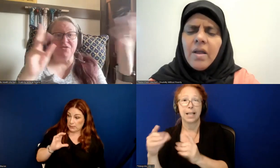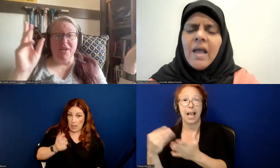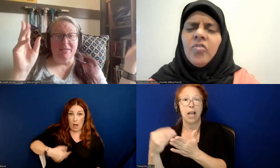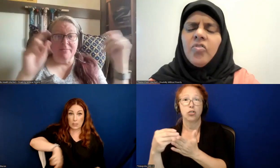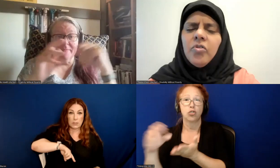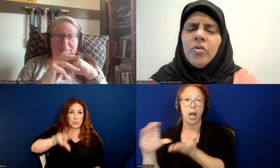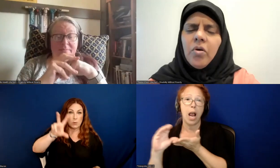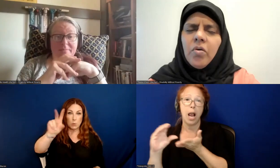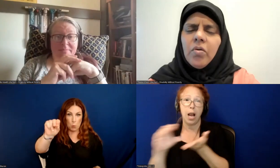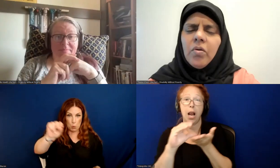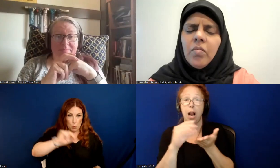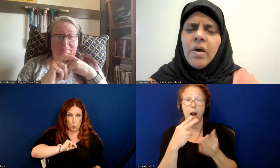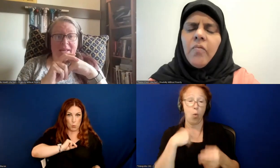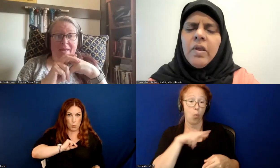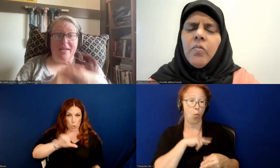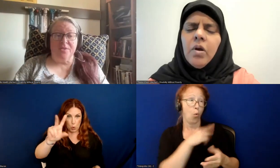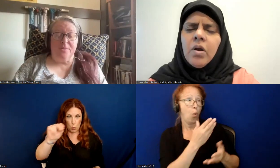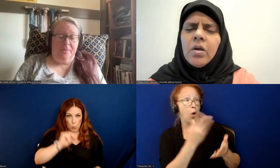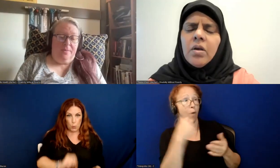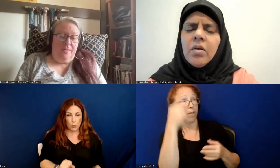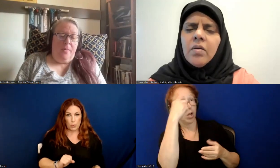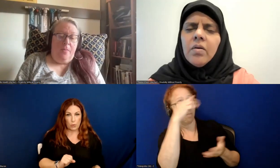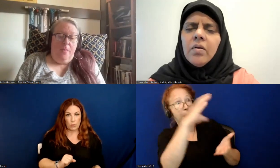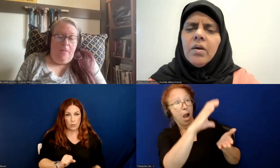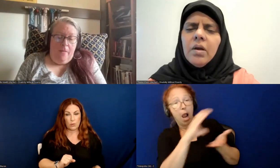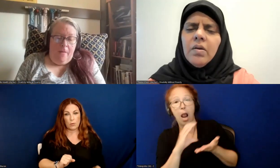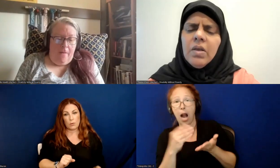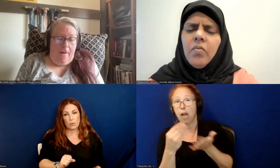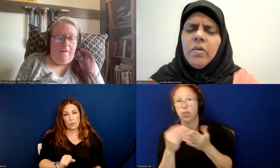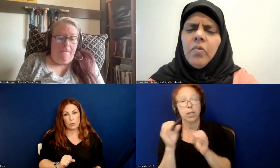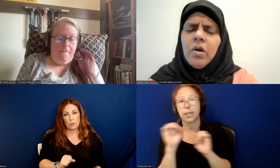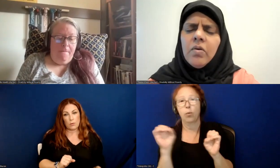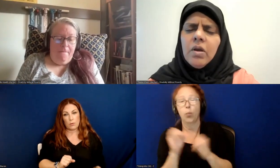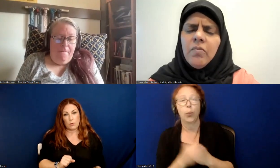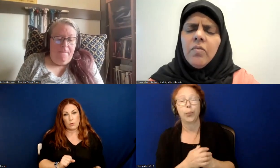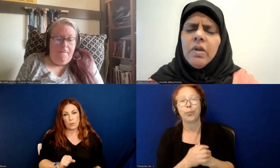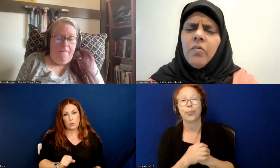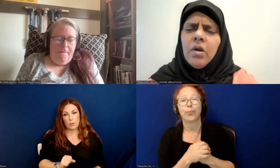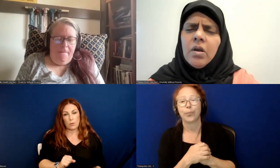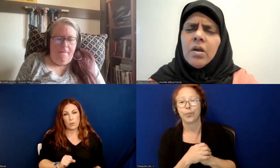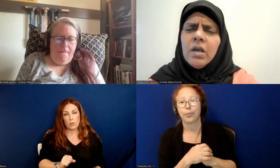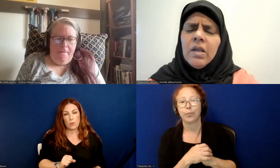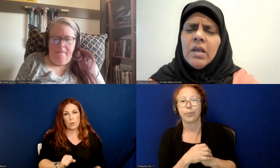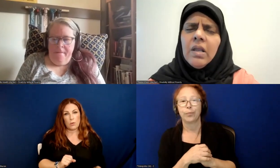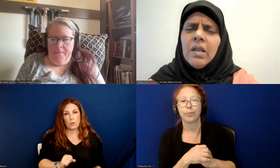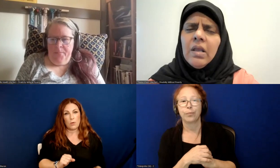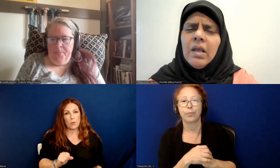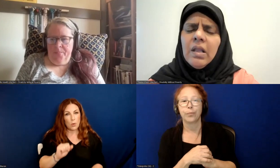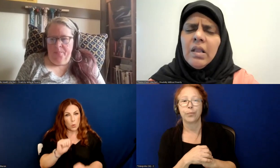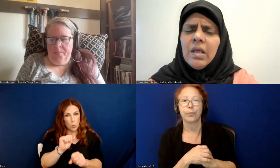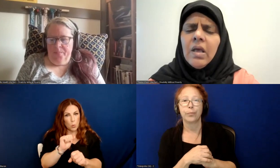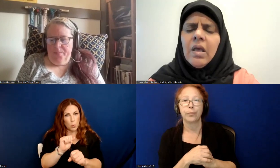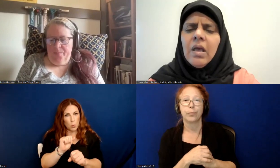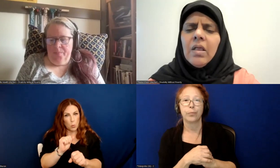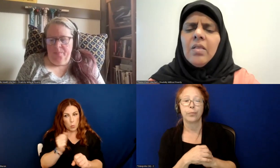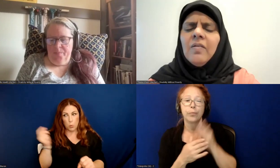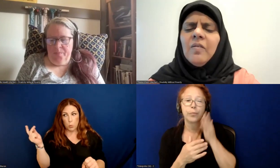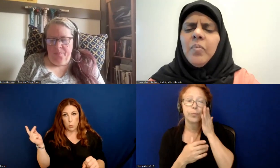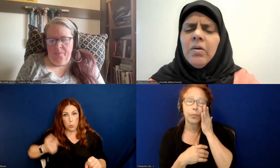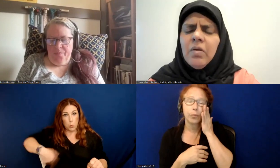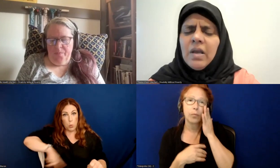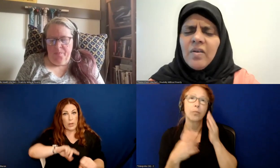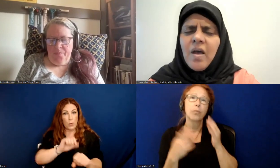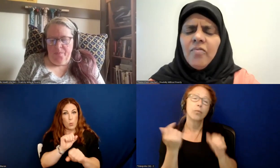We are That's really, external, but we yeah, work, that's, we yeah. work in